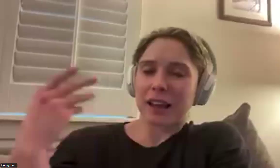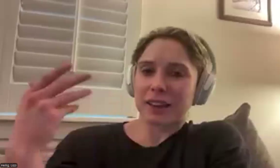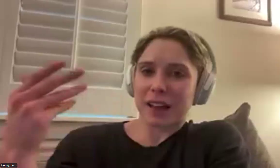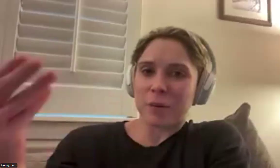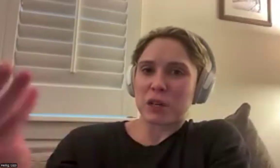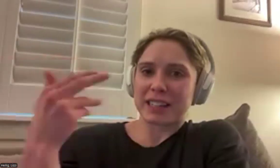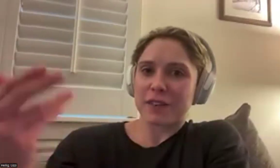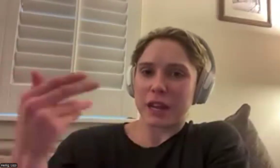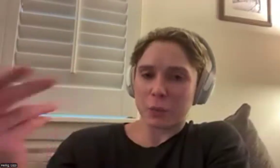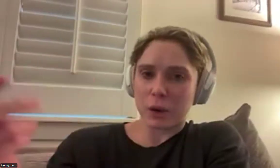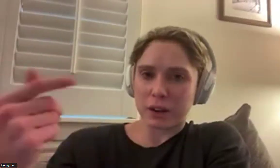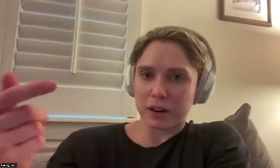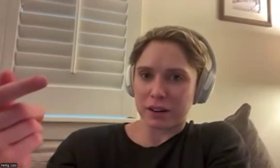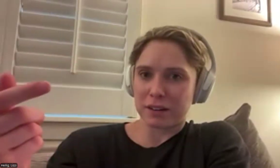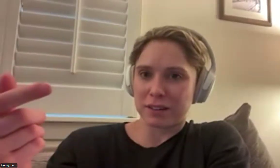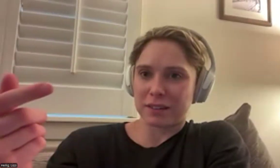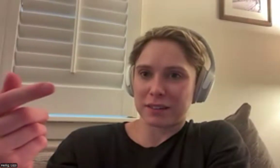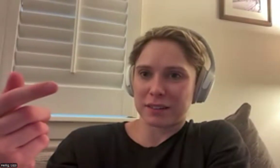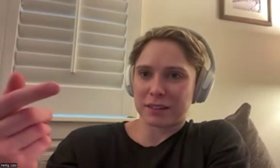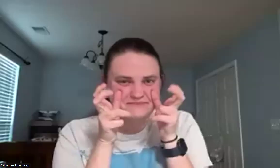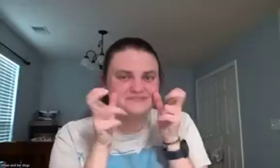Like I'm receiving what you're, Receptive.